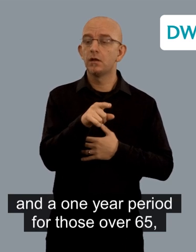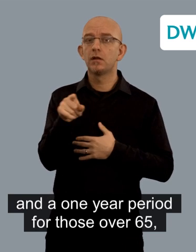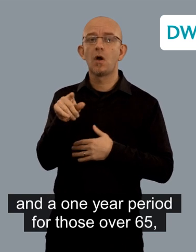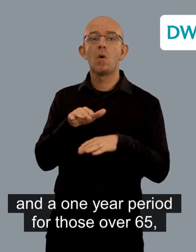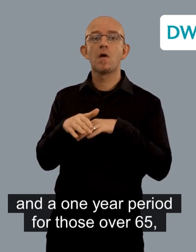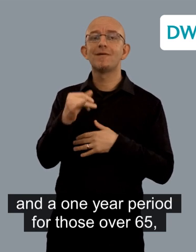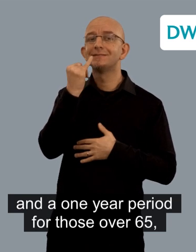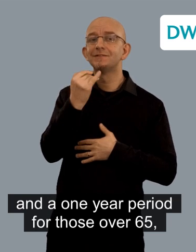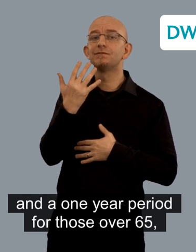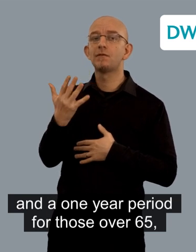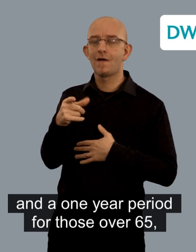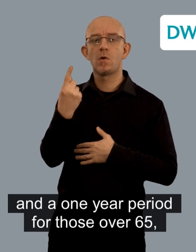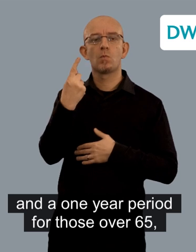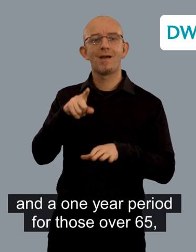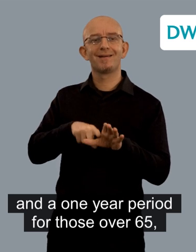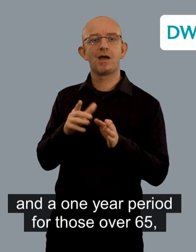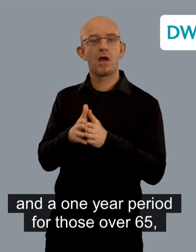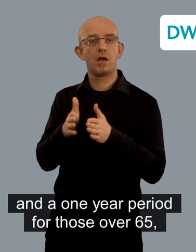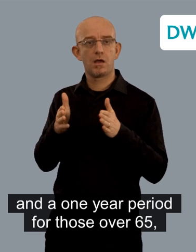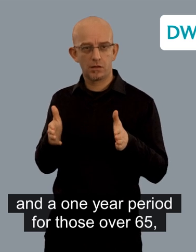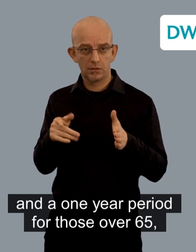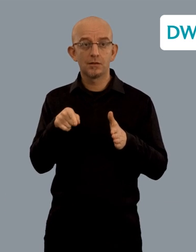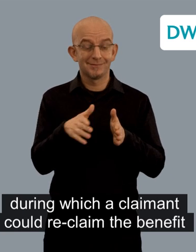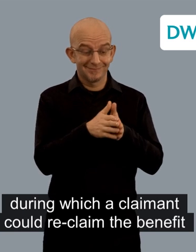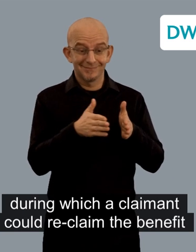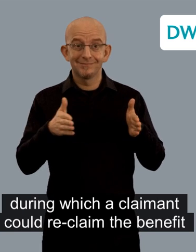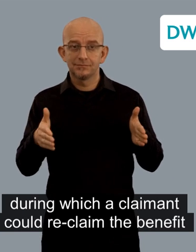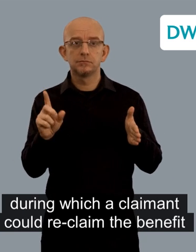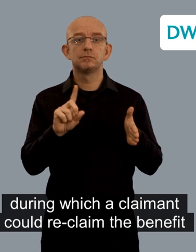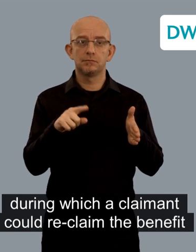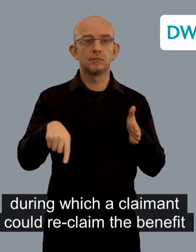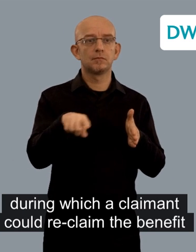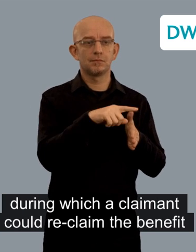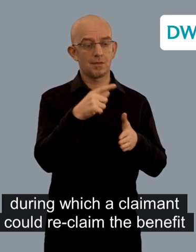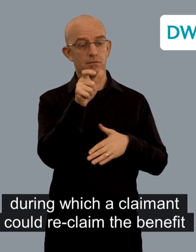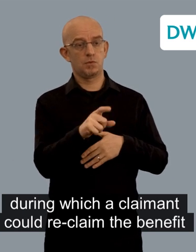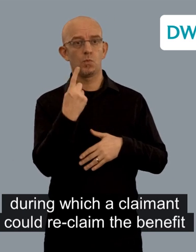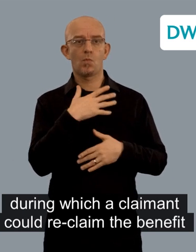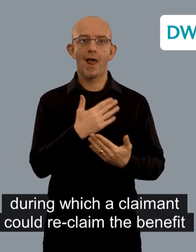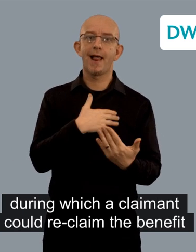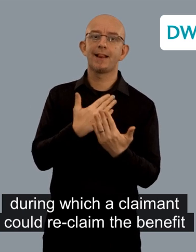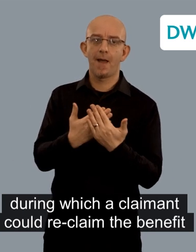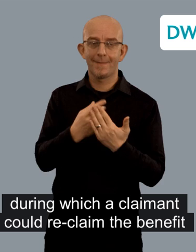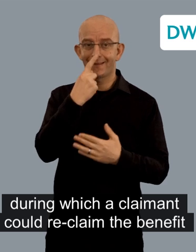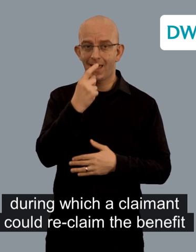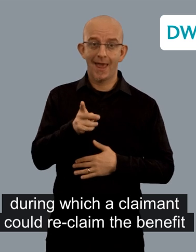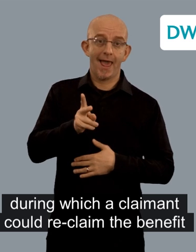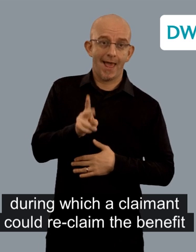and a 1-year period for those over 65, during which a claimant could reclaim the